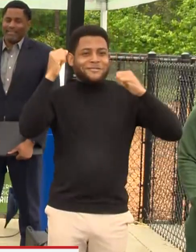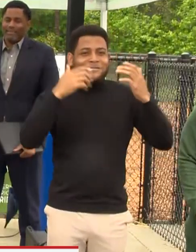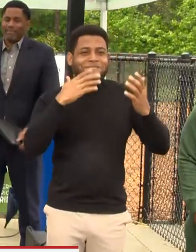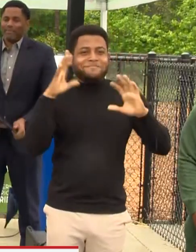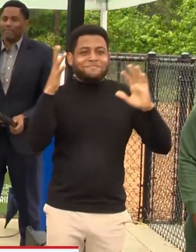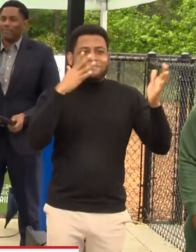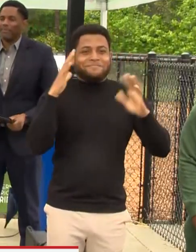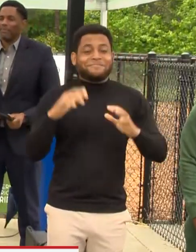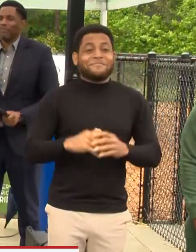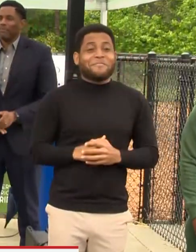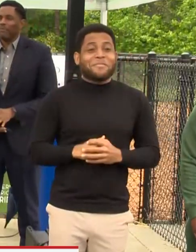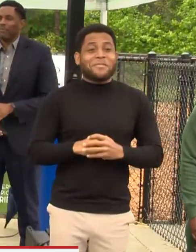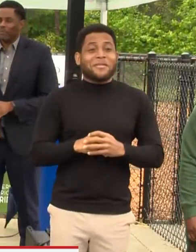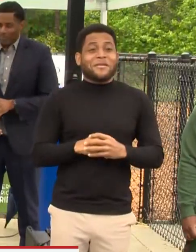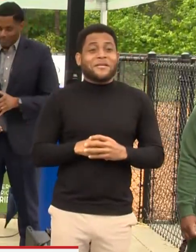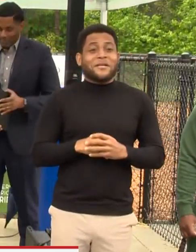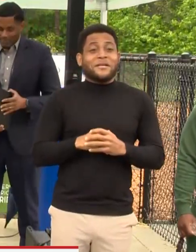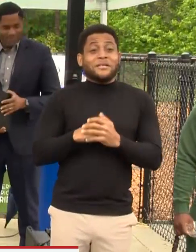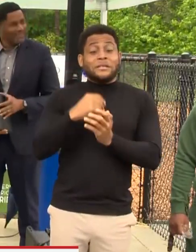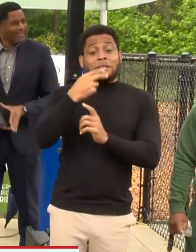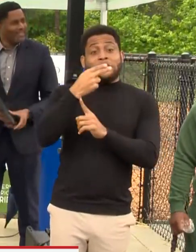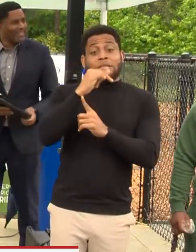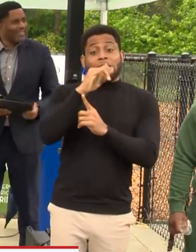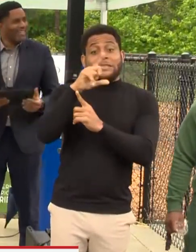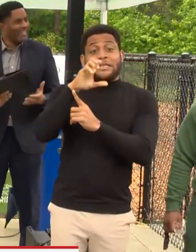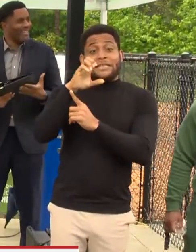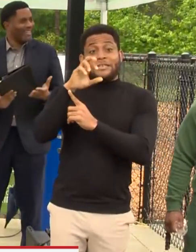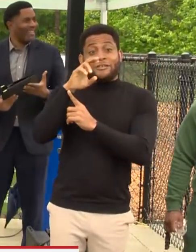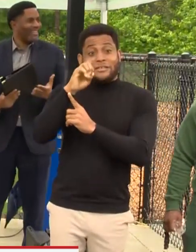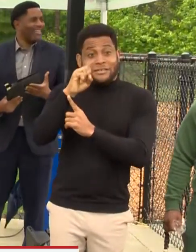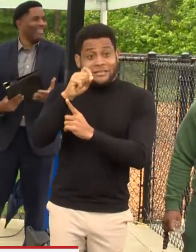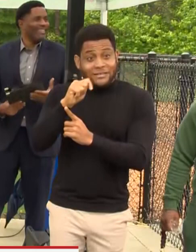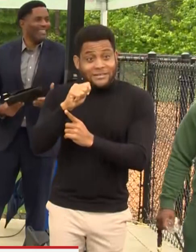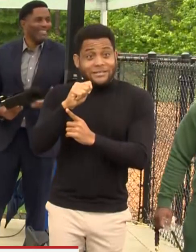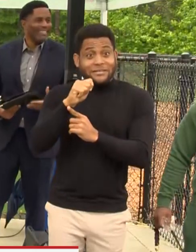including the Hillcrest Aquatic Center,